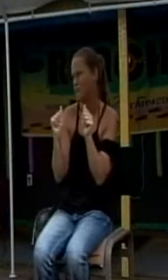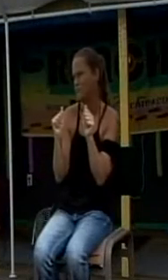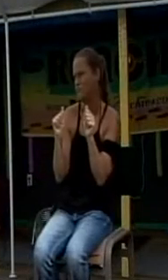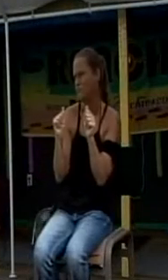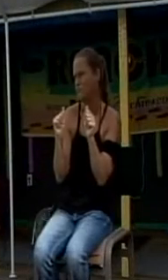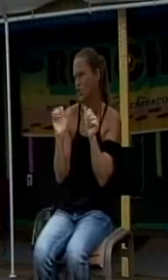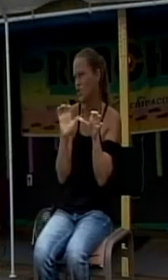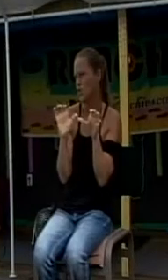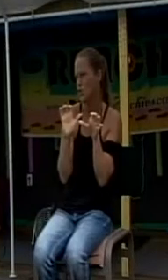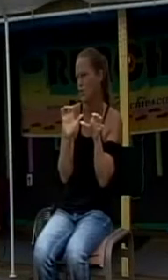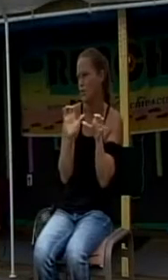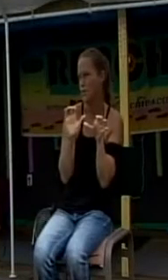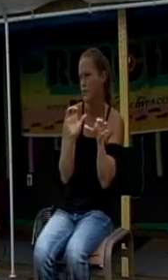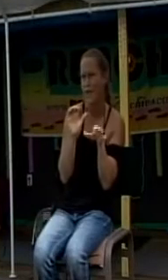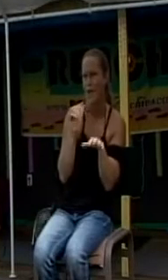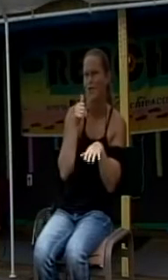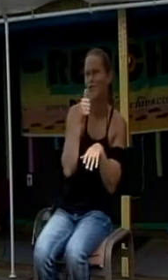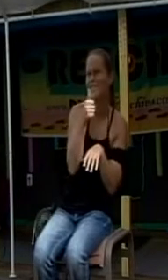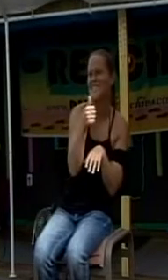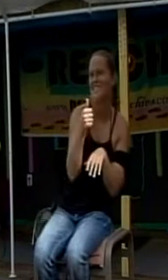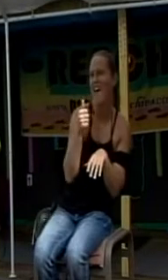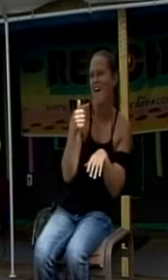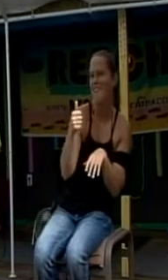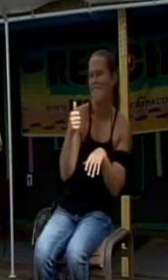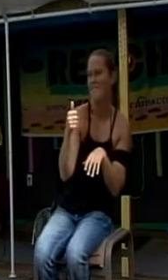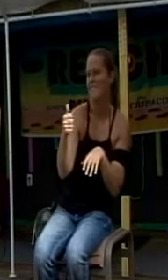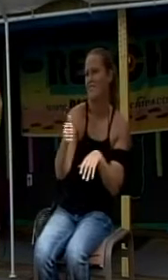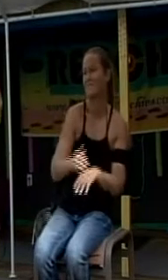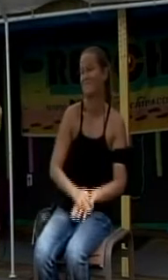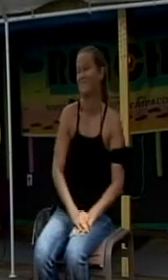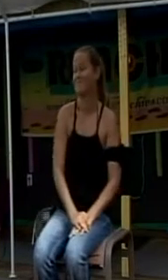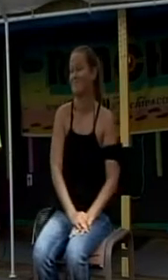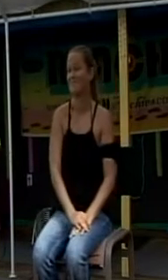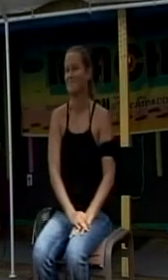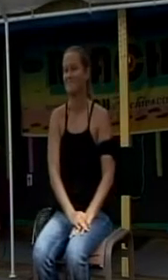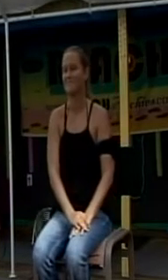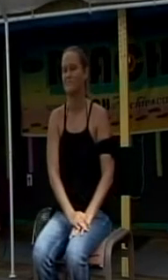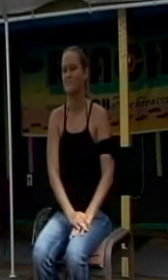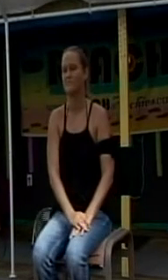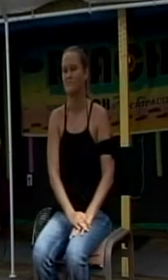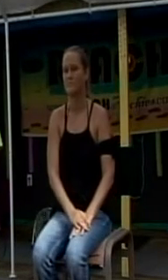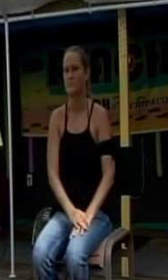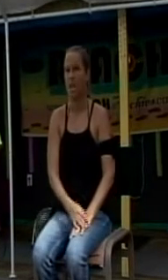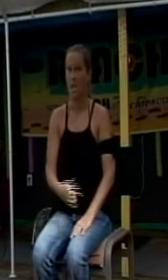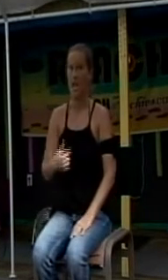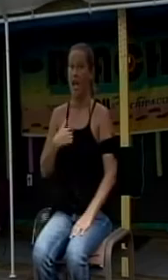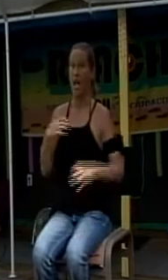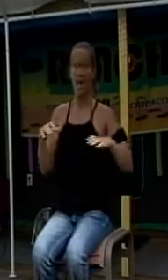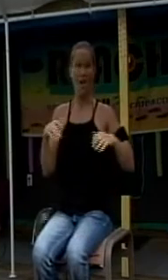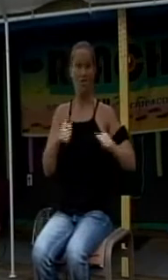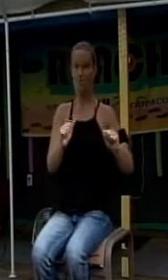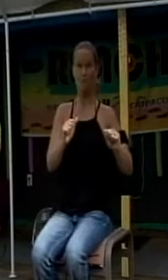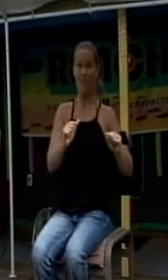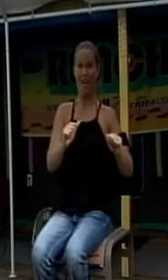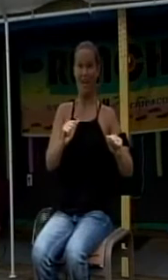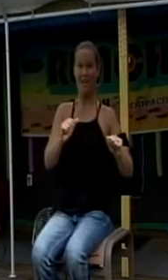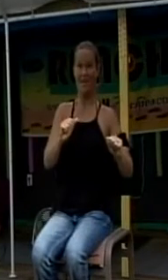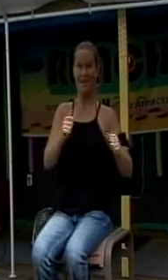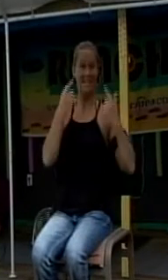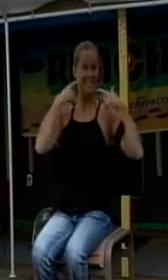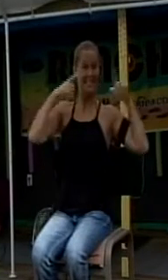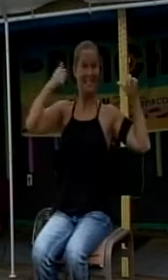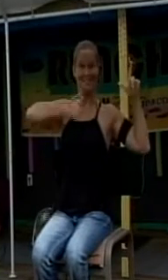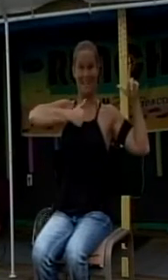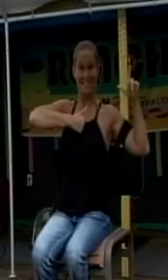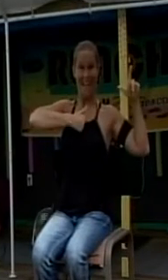and I continue to find out when I try it, it doesn't work for me. But when I yield to God and when I show up, he makes